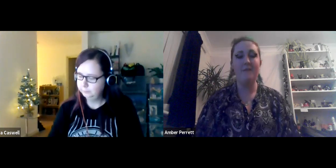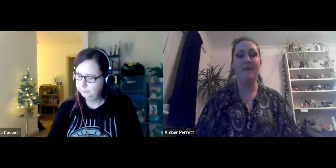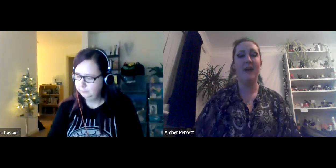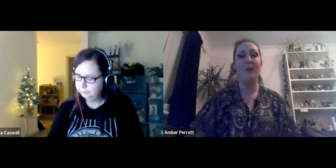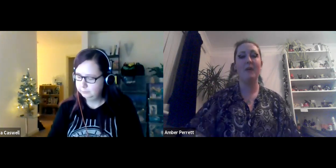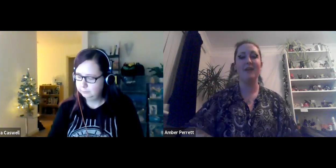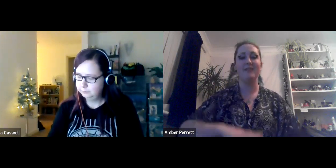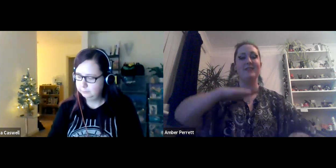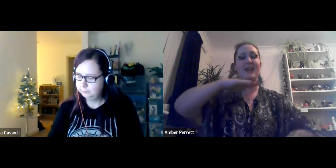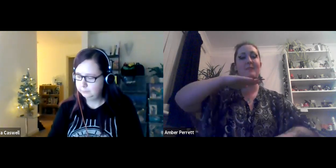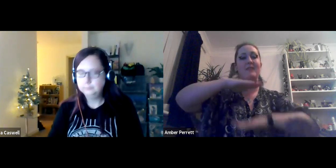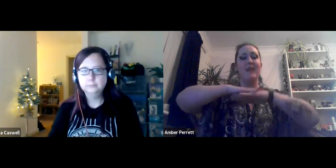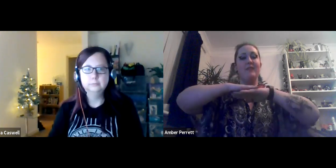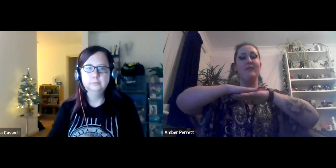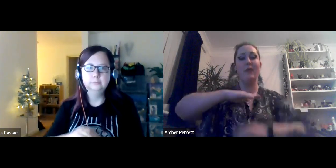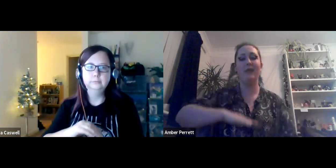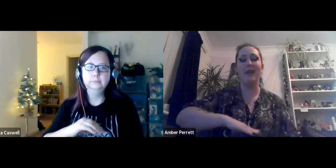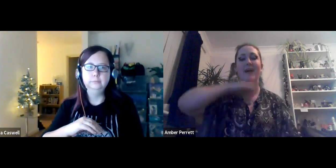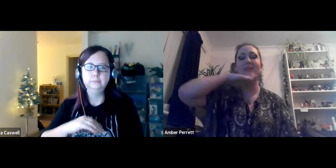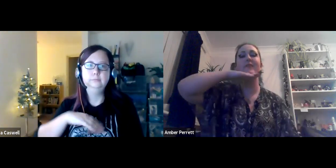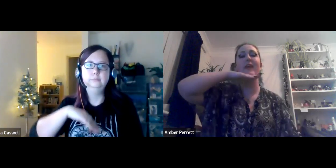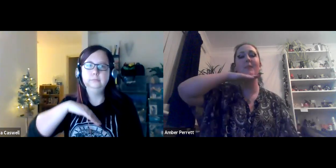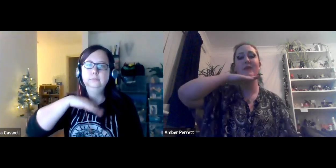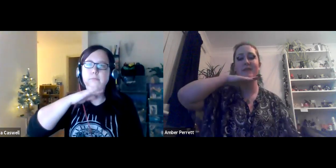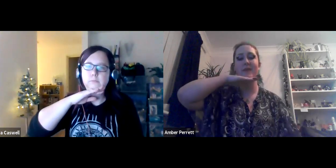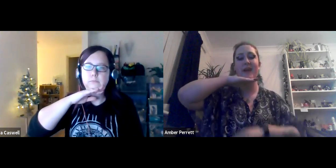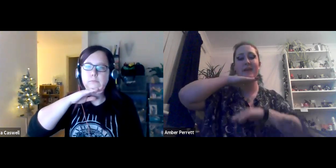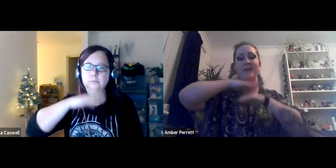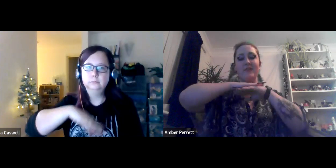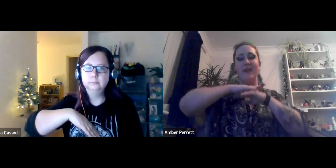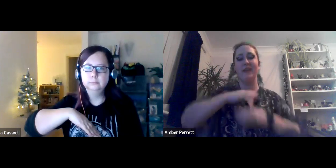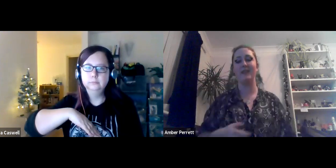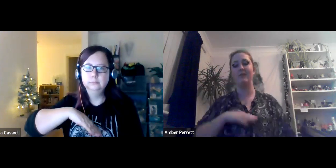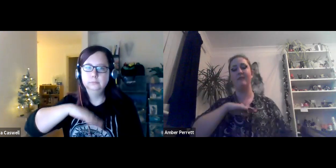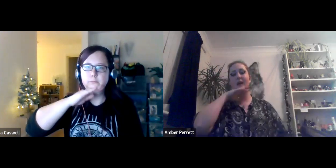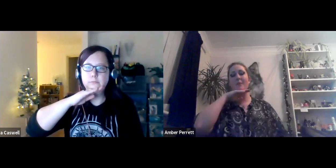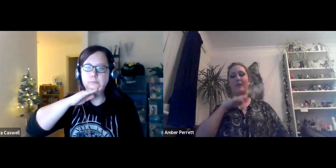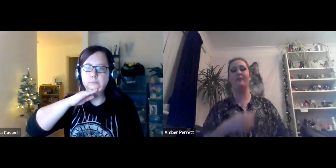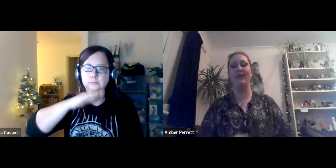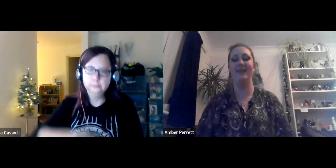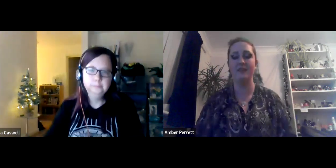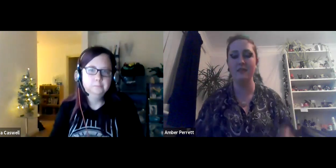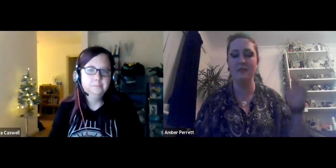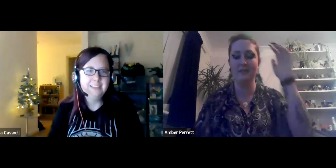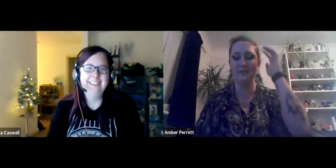Fed up is the same as if that's full, like that's fed up. So again, you're just filling yourself up with fed.